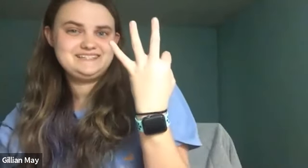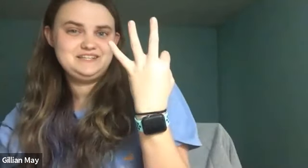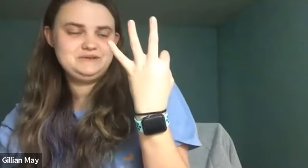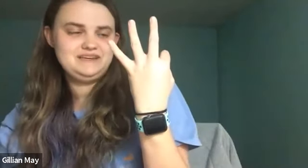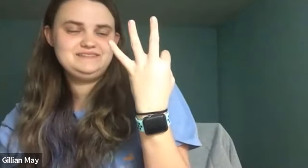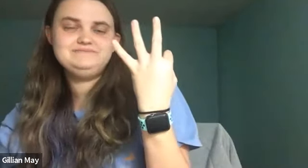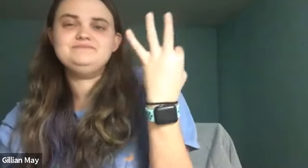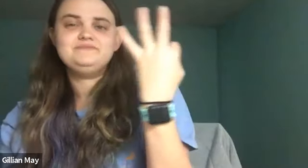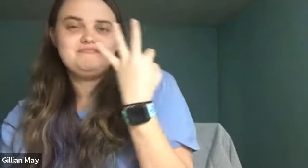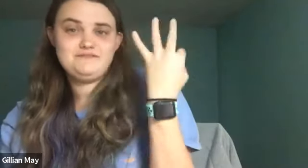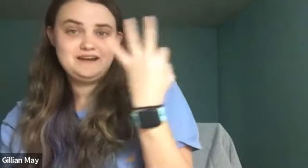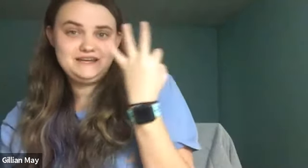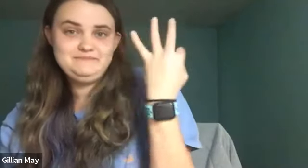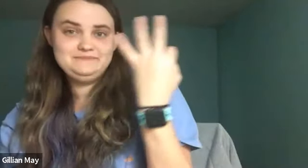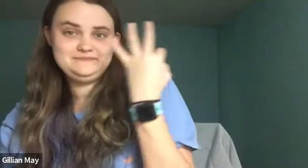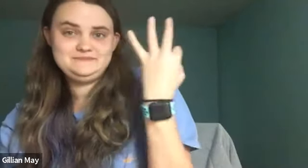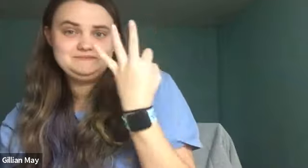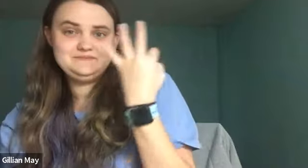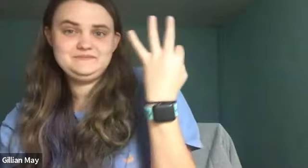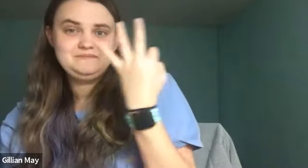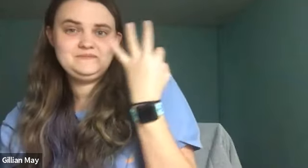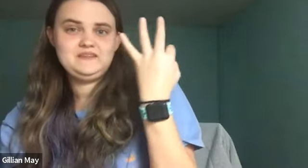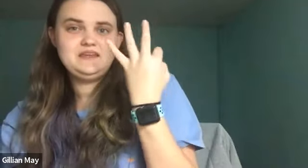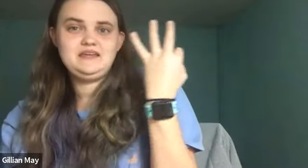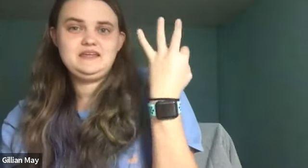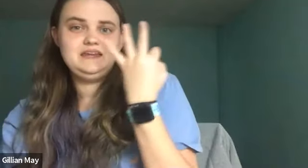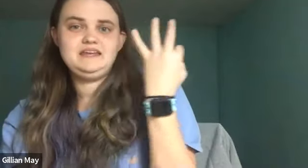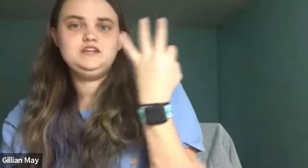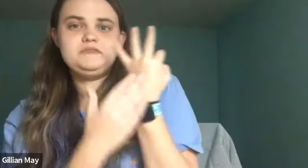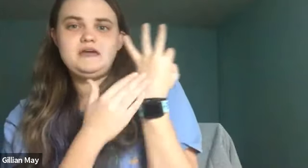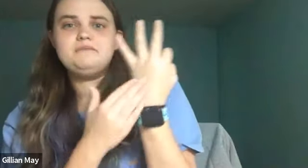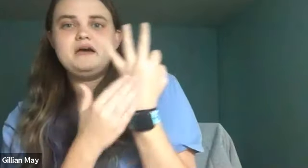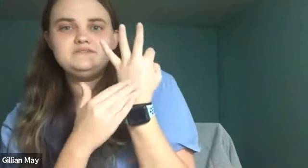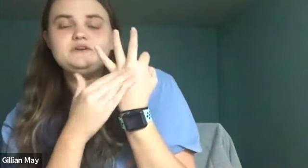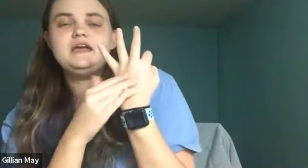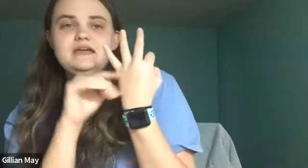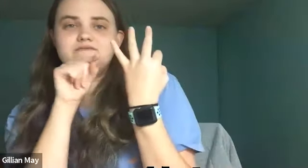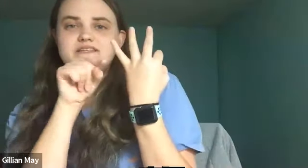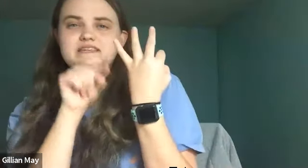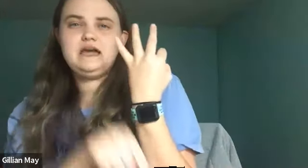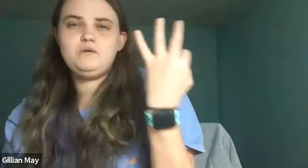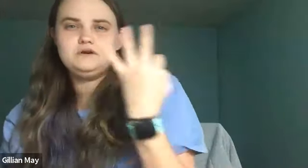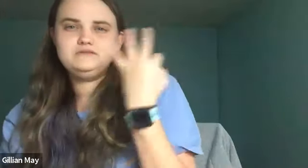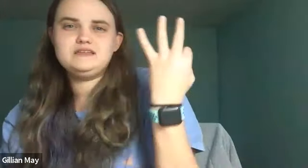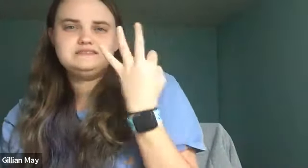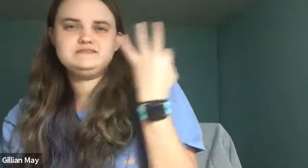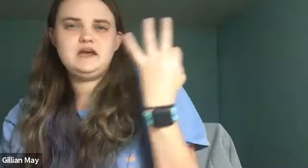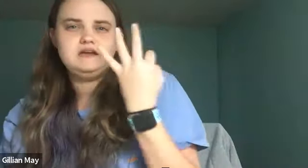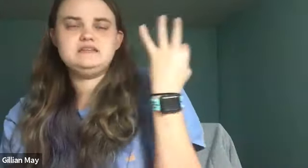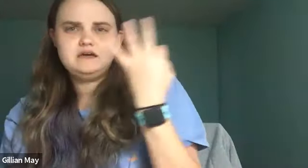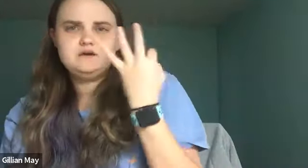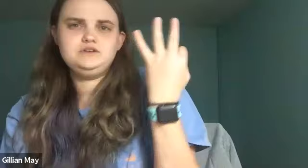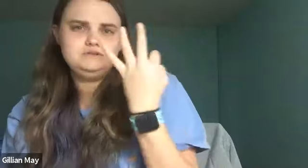facing you again, Friday. And again, you want that back of your hand facing outward. That's how you do it.